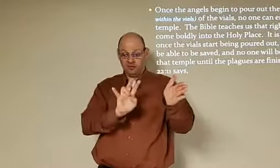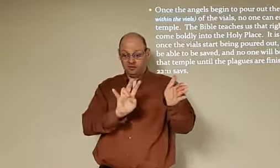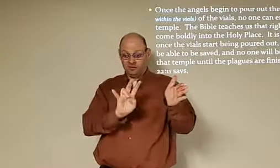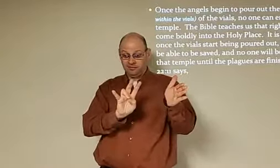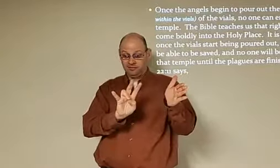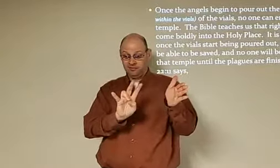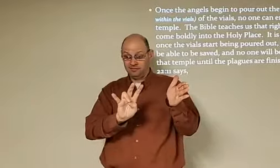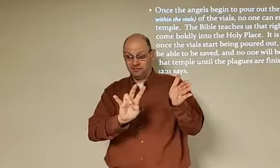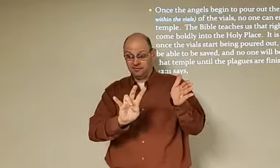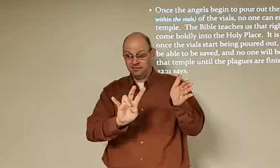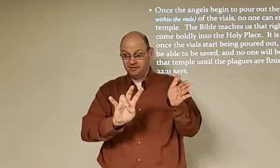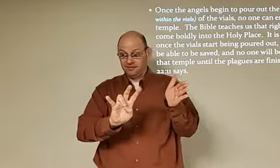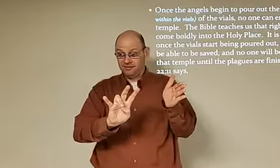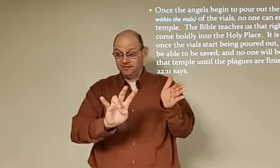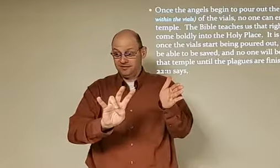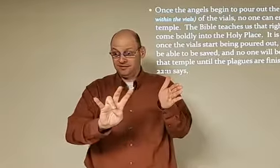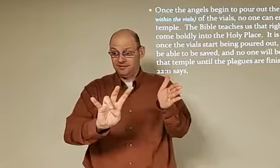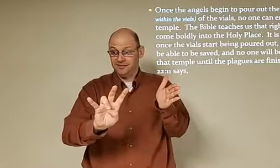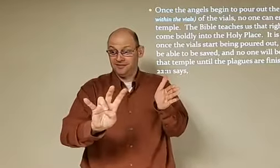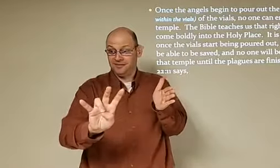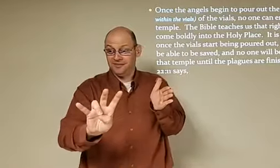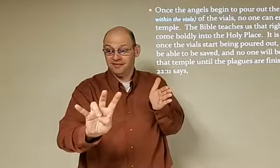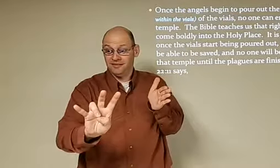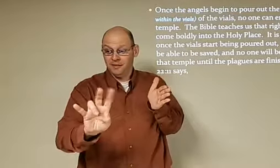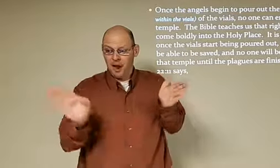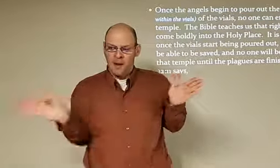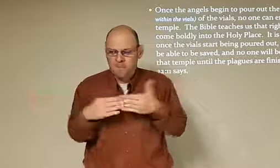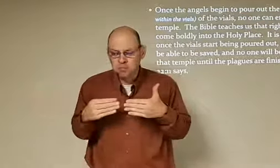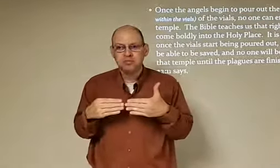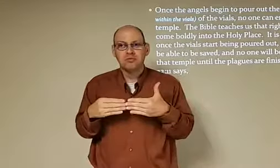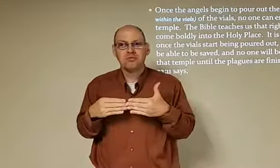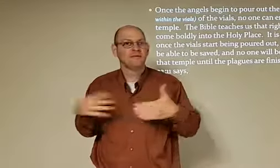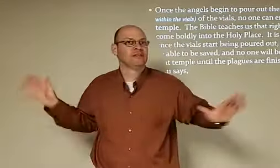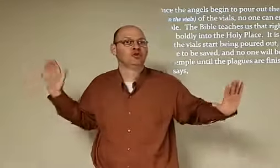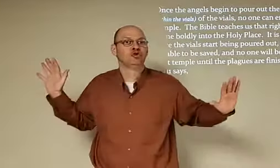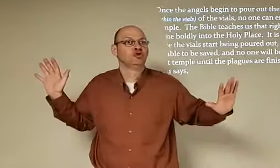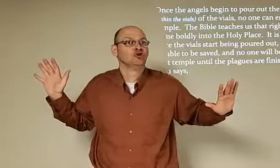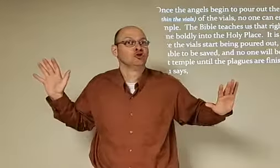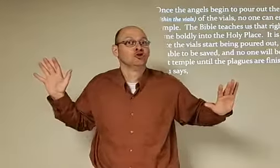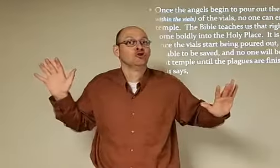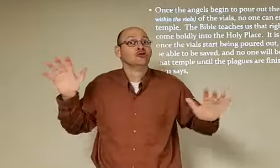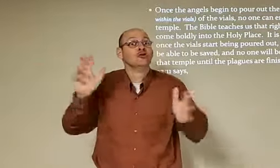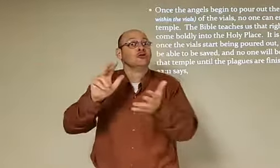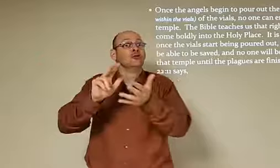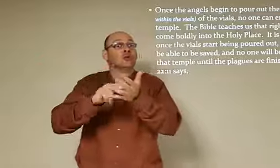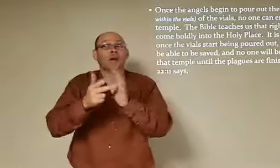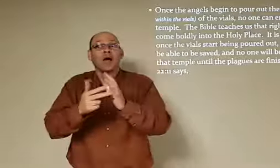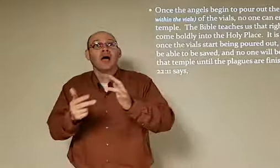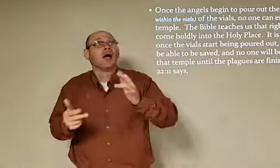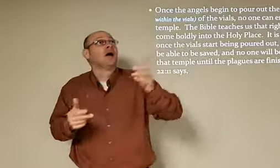And then when the call comes, for those angels to come out, the door is going to slam